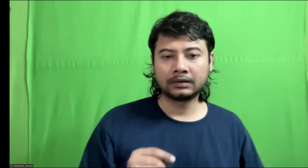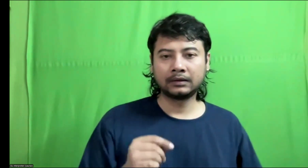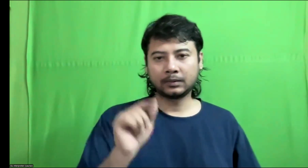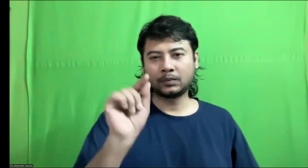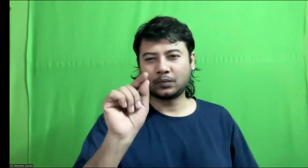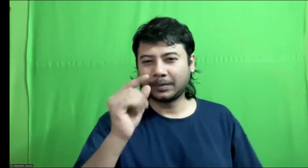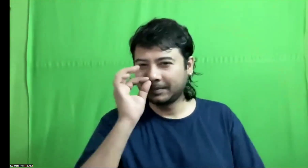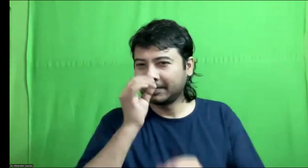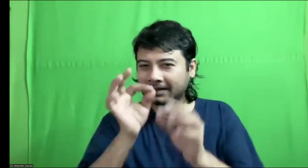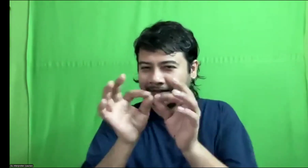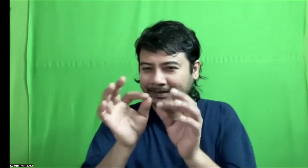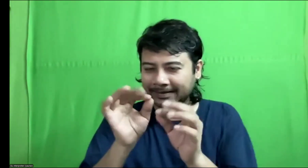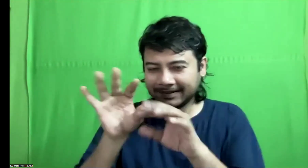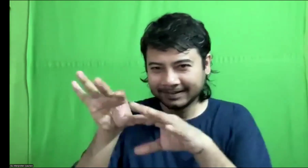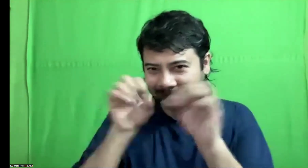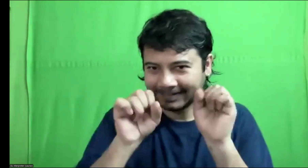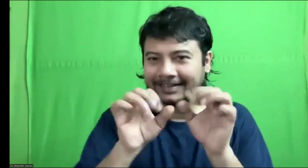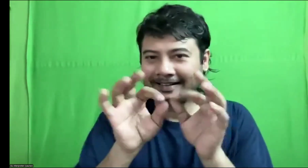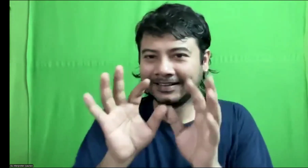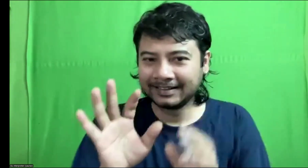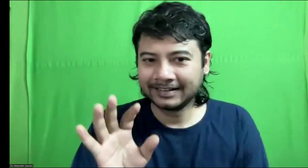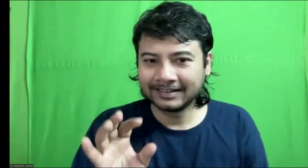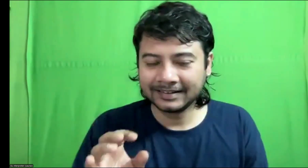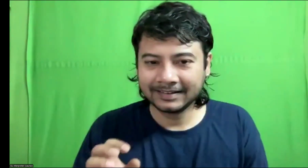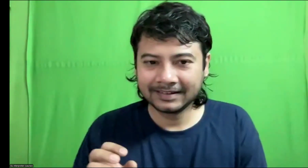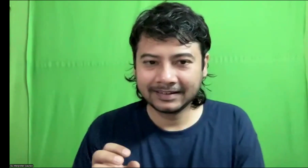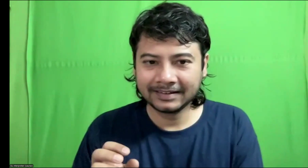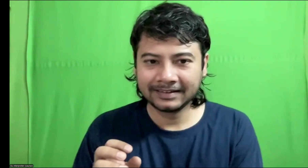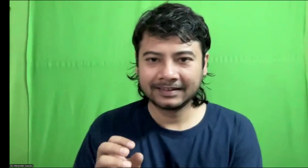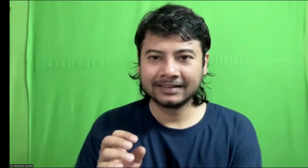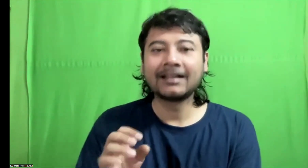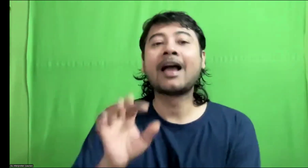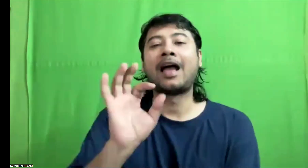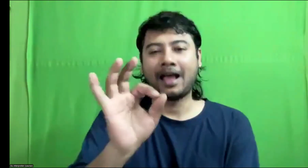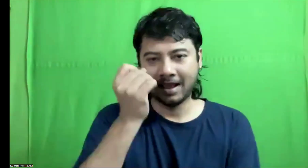you keep it near the candle. Immediately, the lamp will burn because of the camphor.